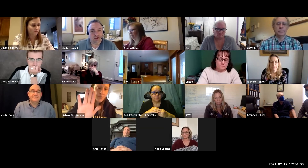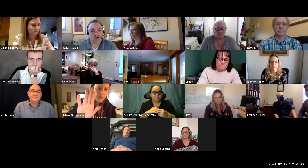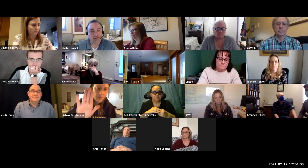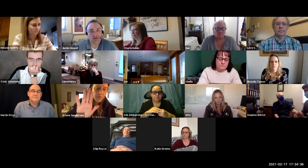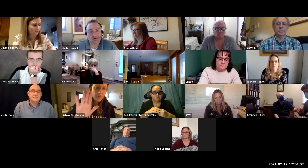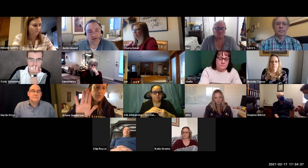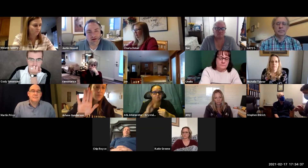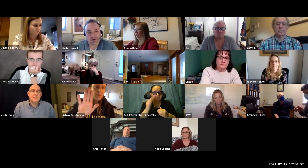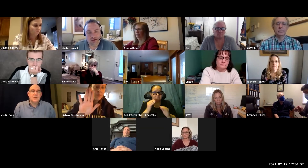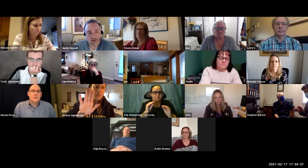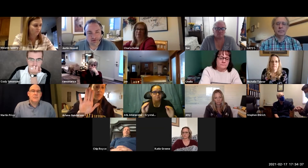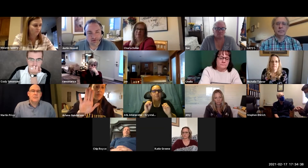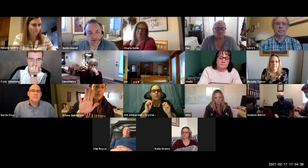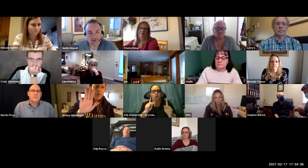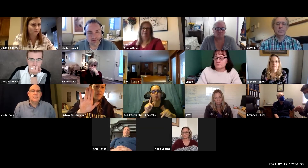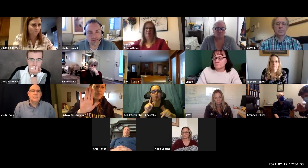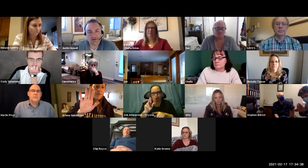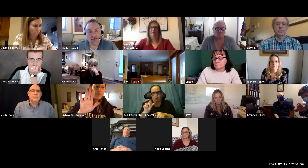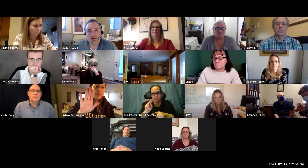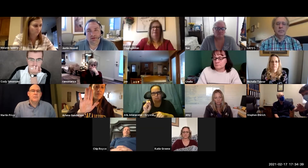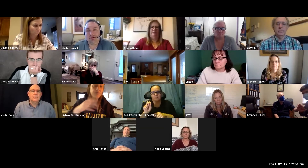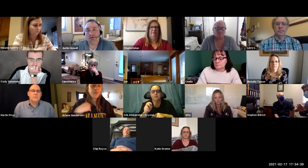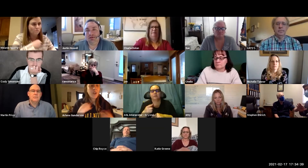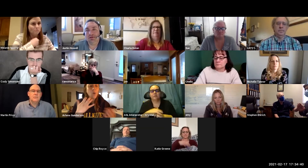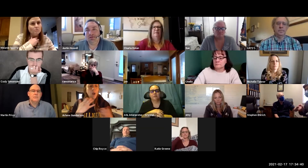Okay. Arlene?